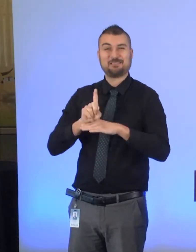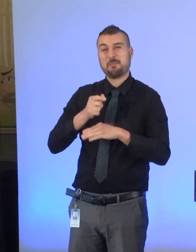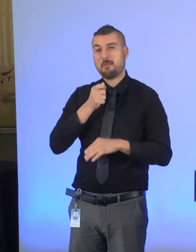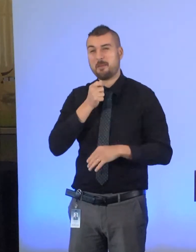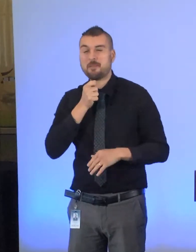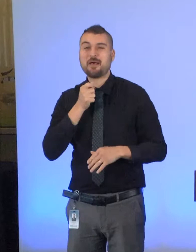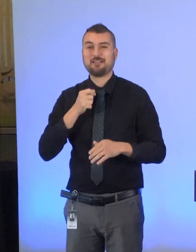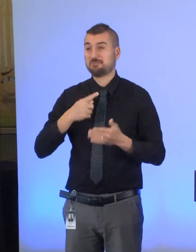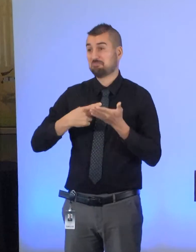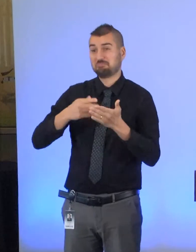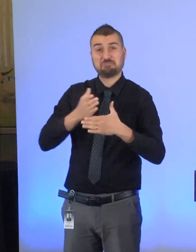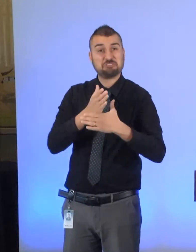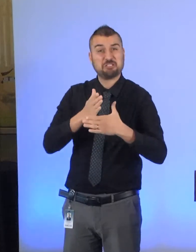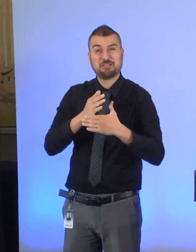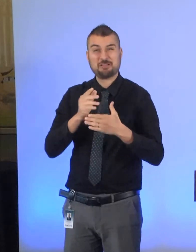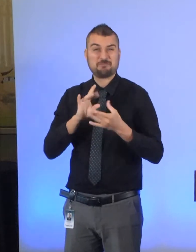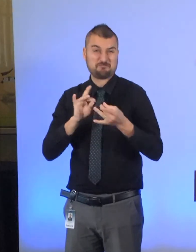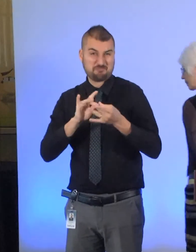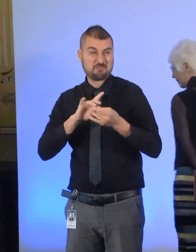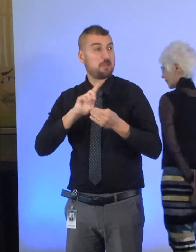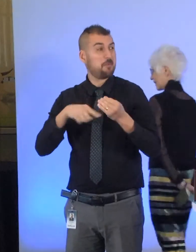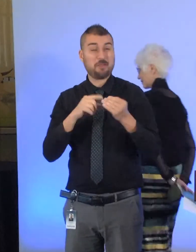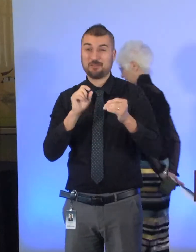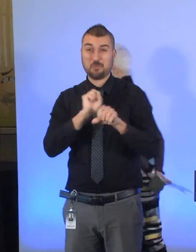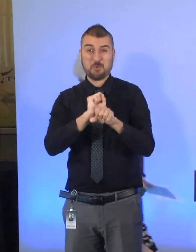words about the work.